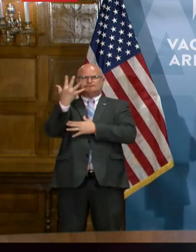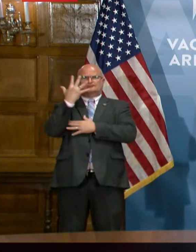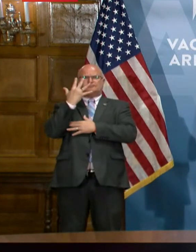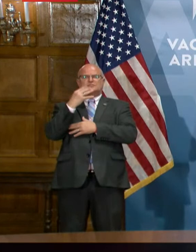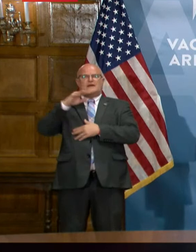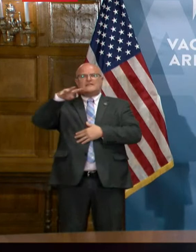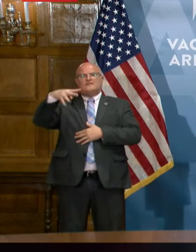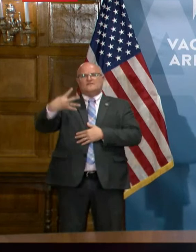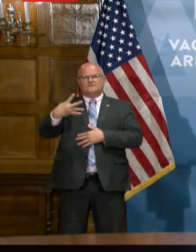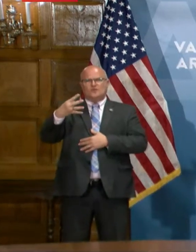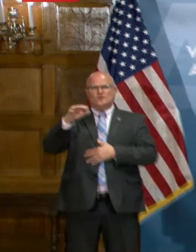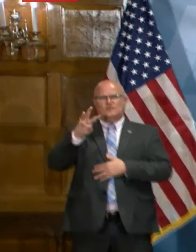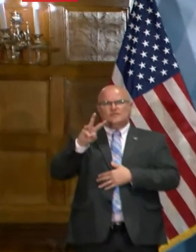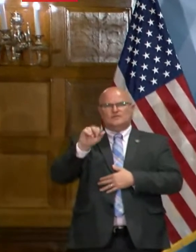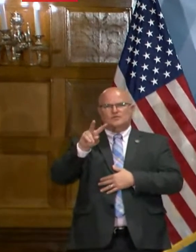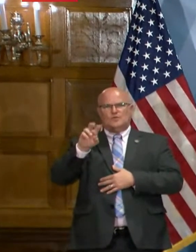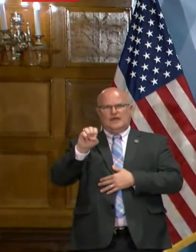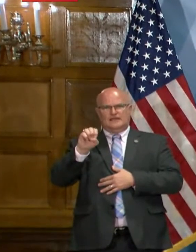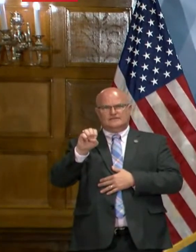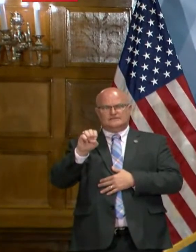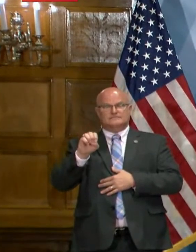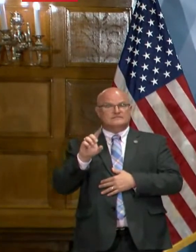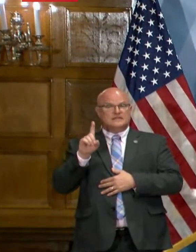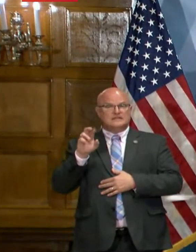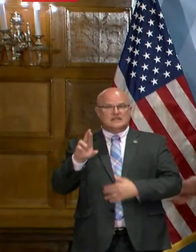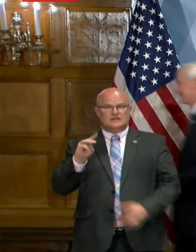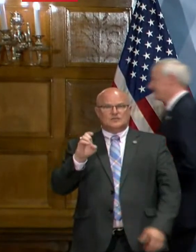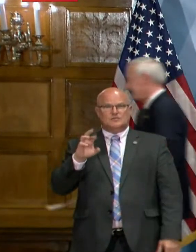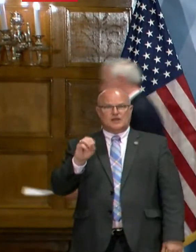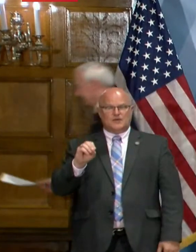wave. Dr. Romero.